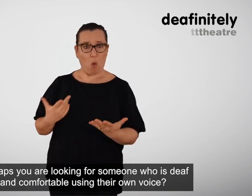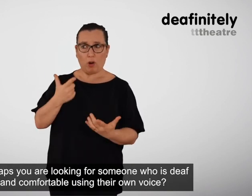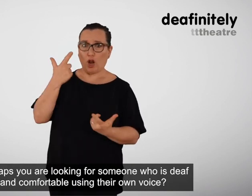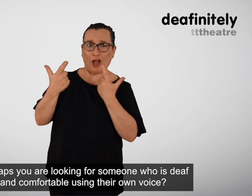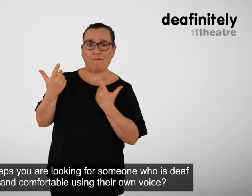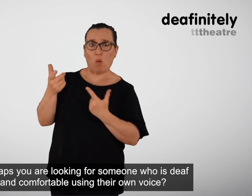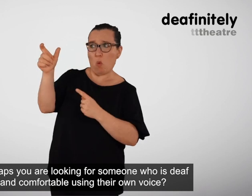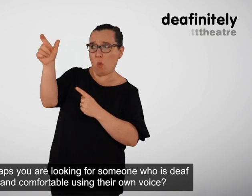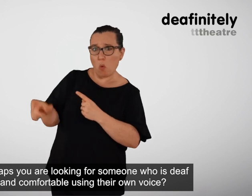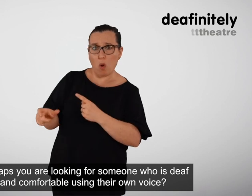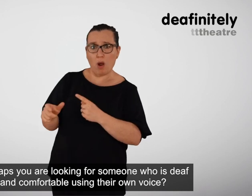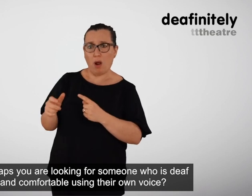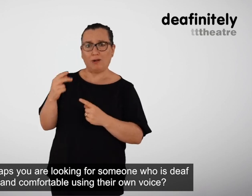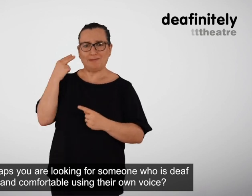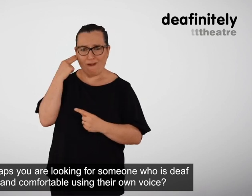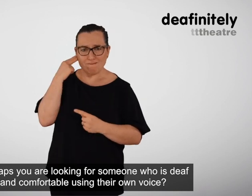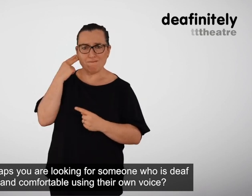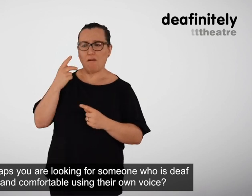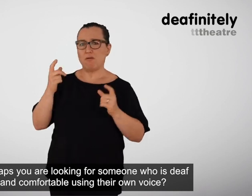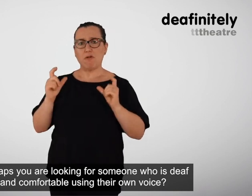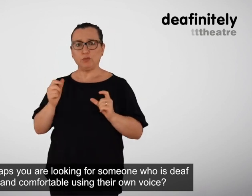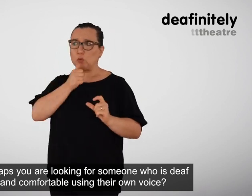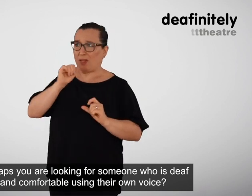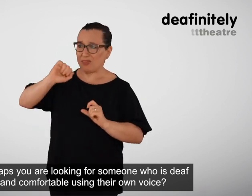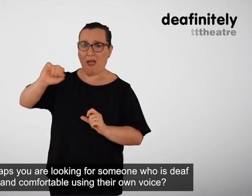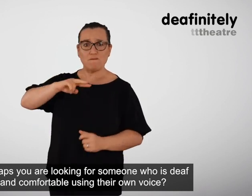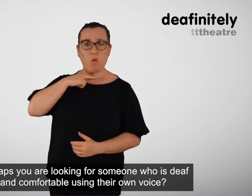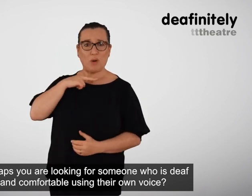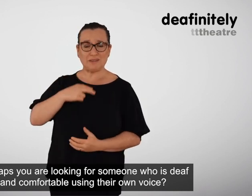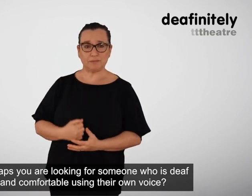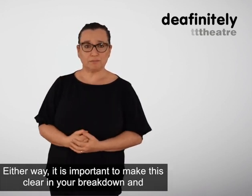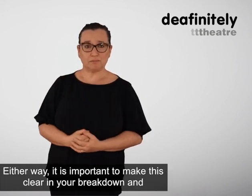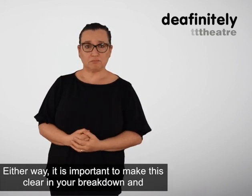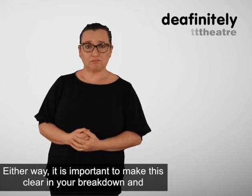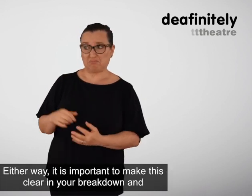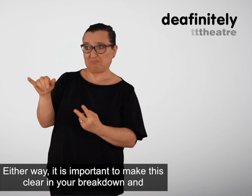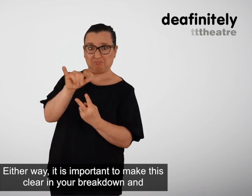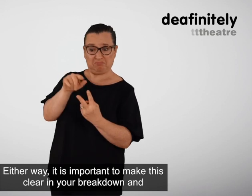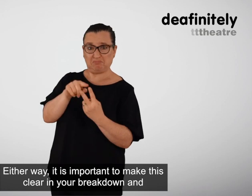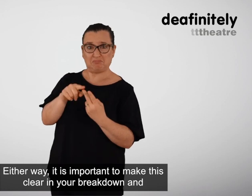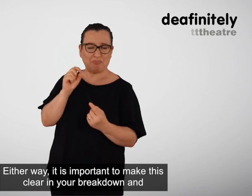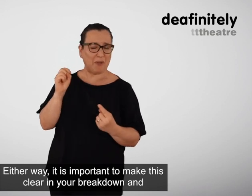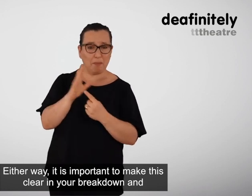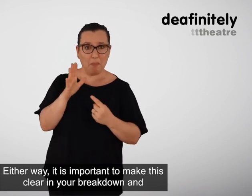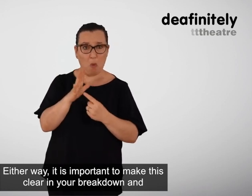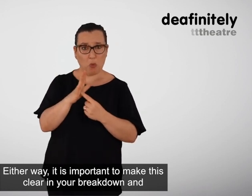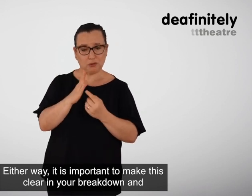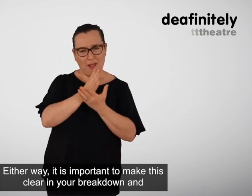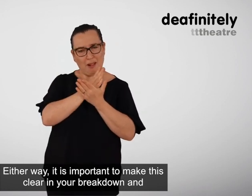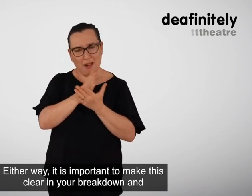Perhaps you are looking for someone who is deaf and comfortable using their own voice. Either way, it is important to make this